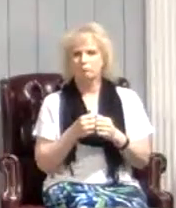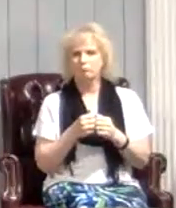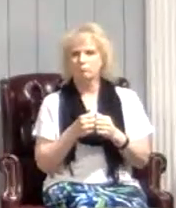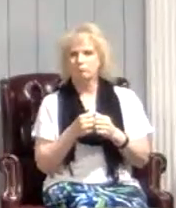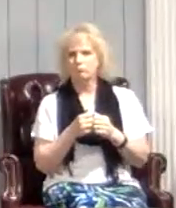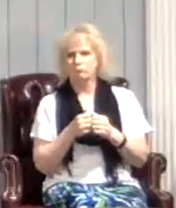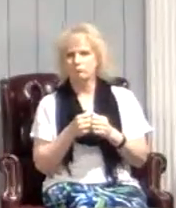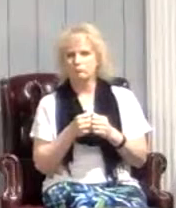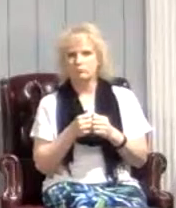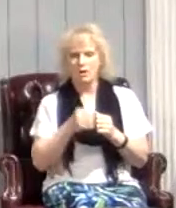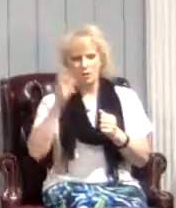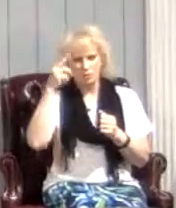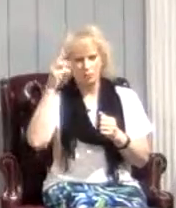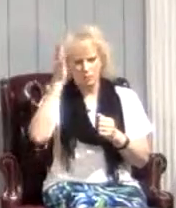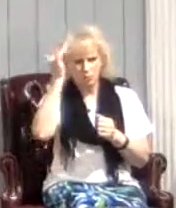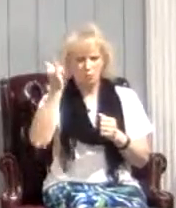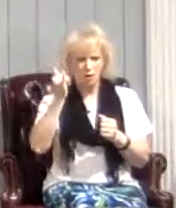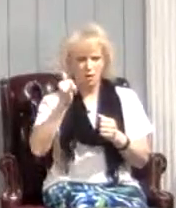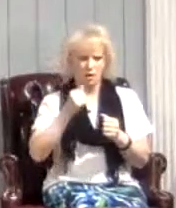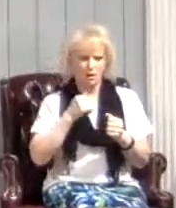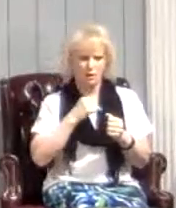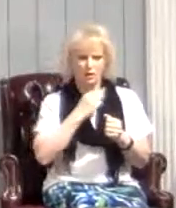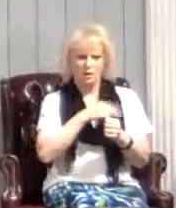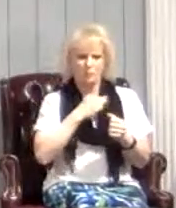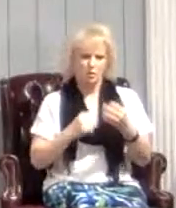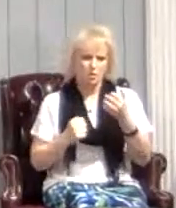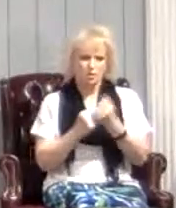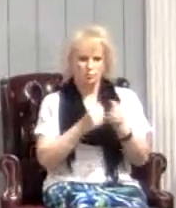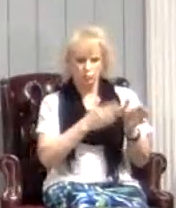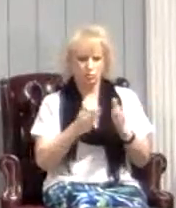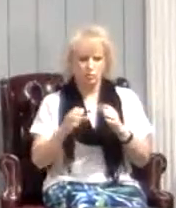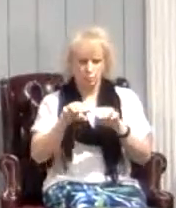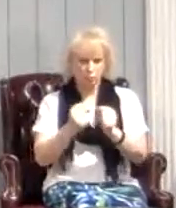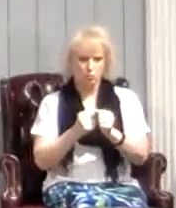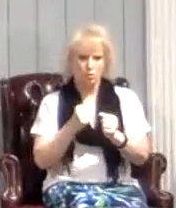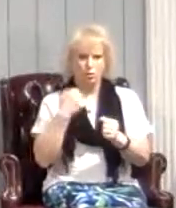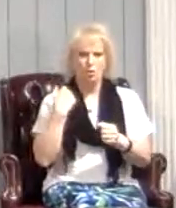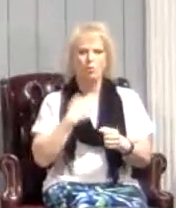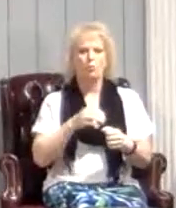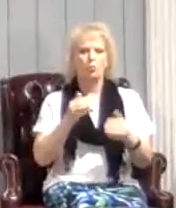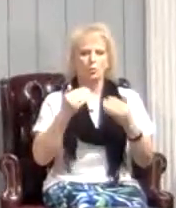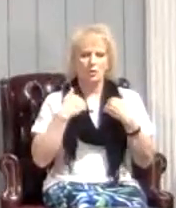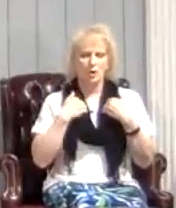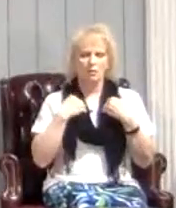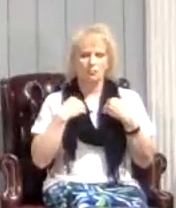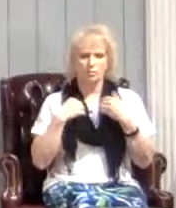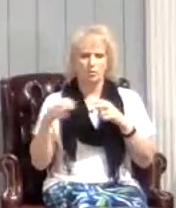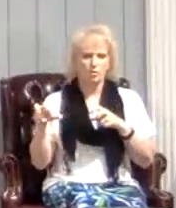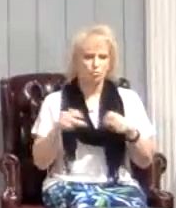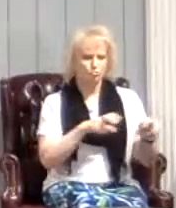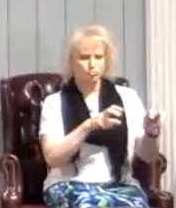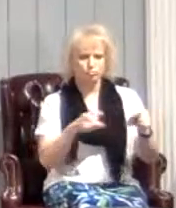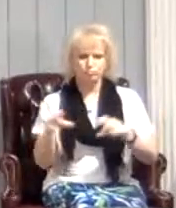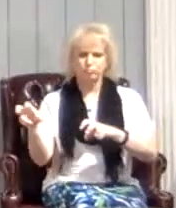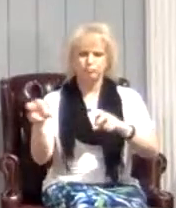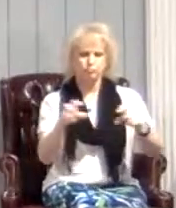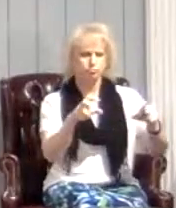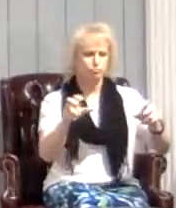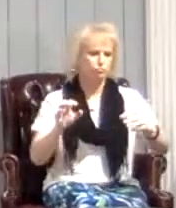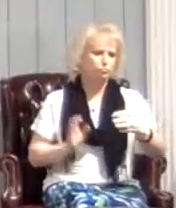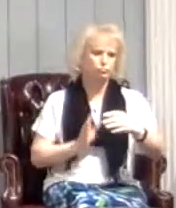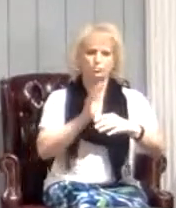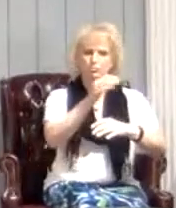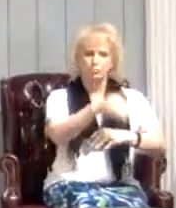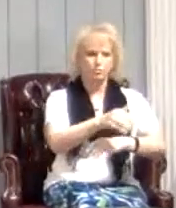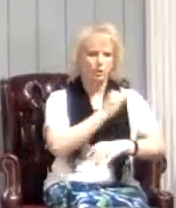but number one was the reason why the mission support system is broken. We have to travel all across the country and risk our